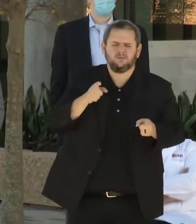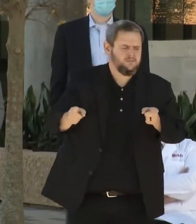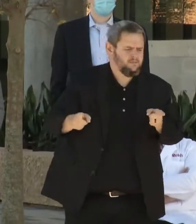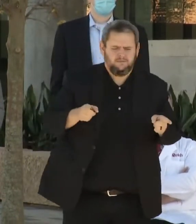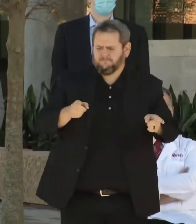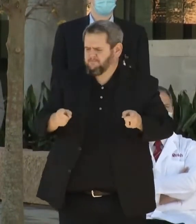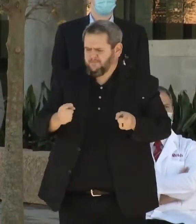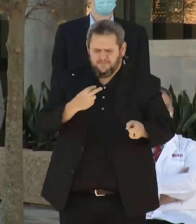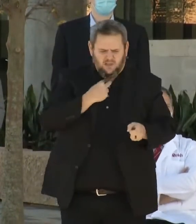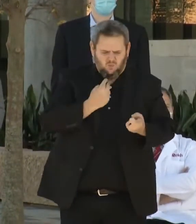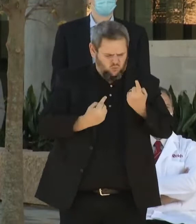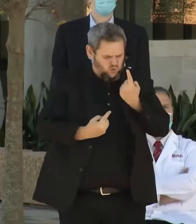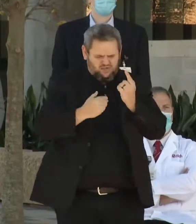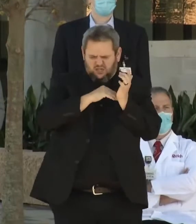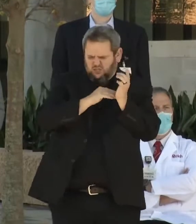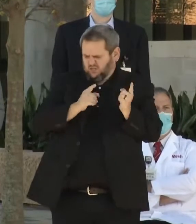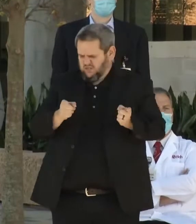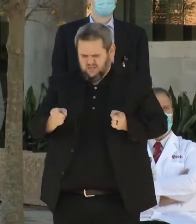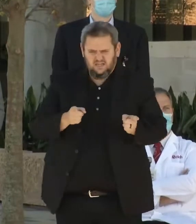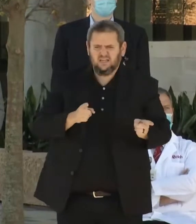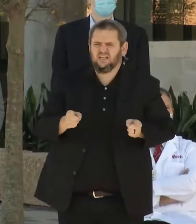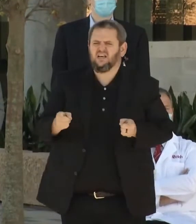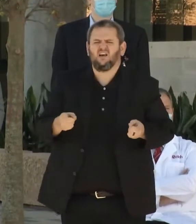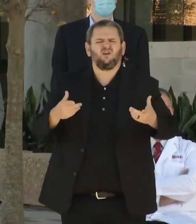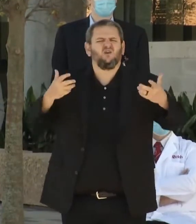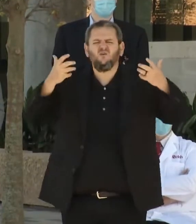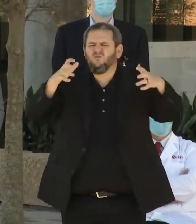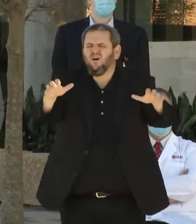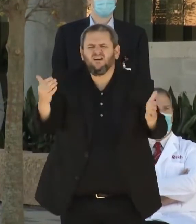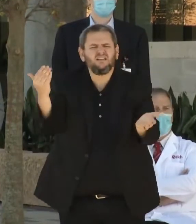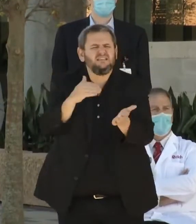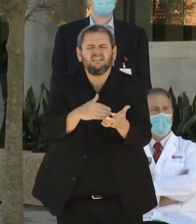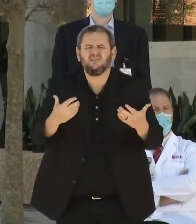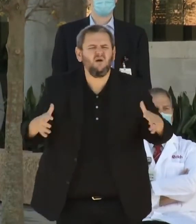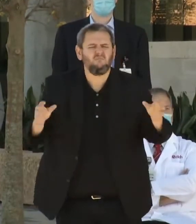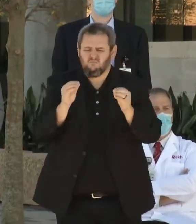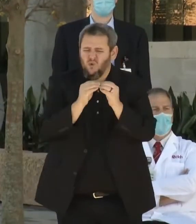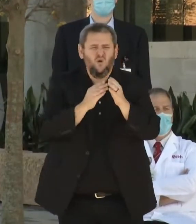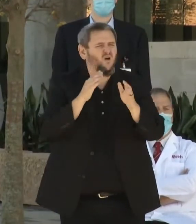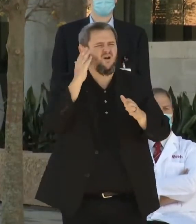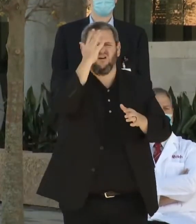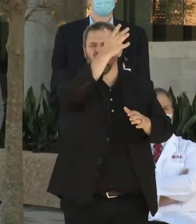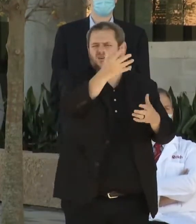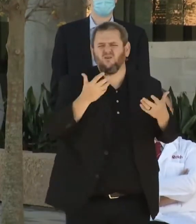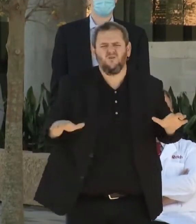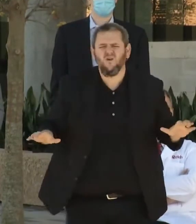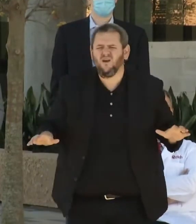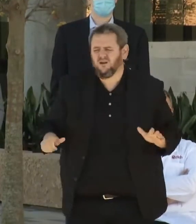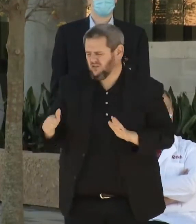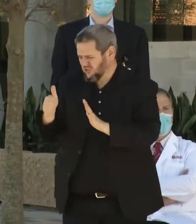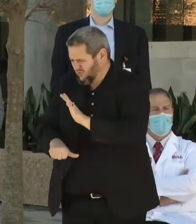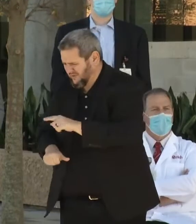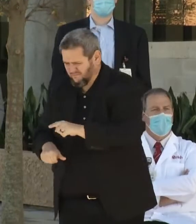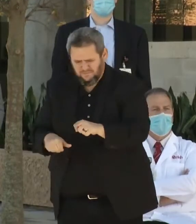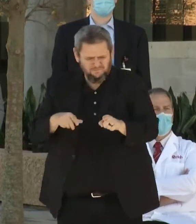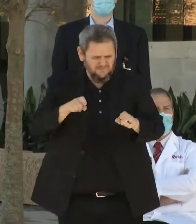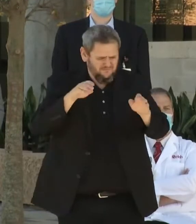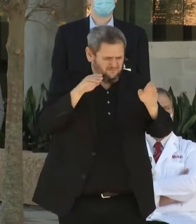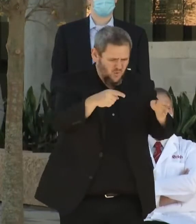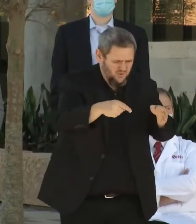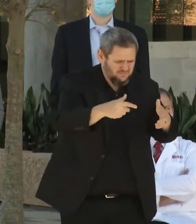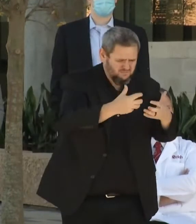and COVID, surgery for a patient who needs it, and COVID. Every